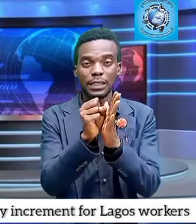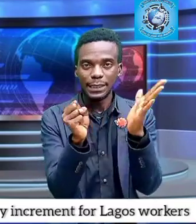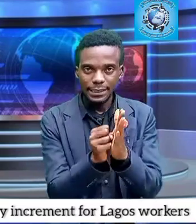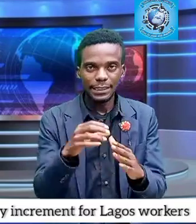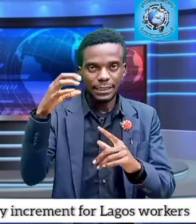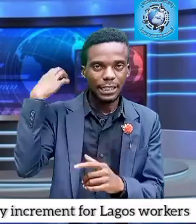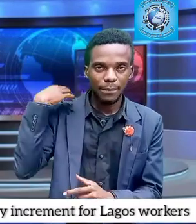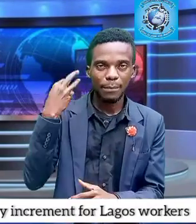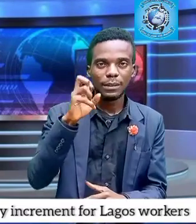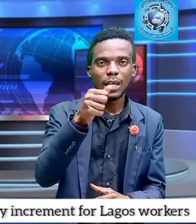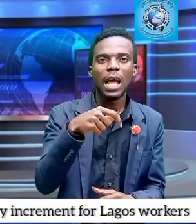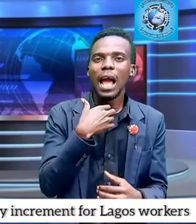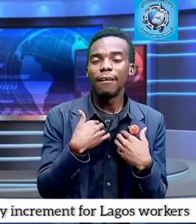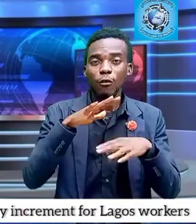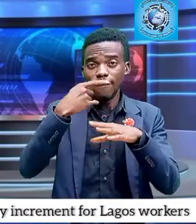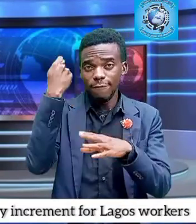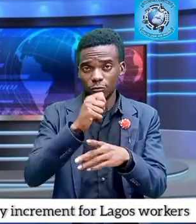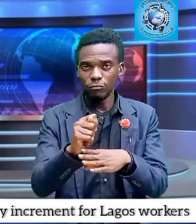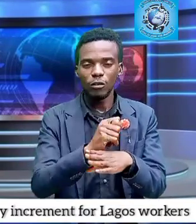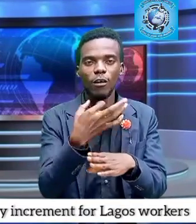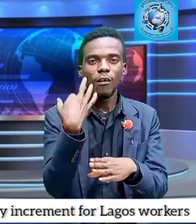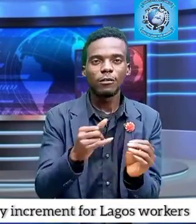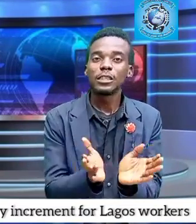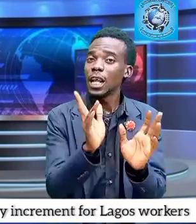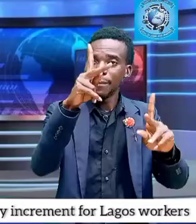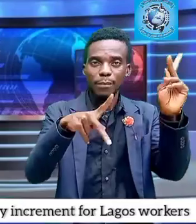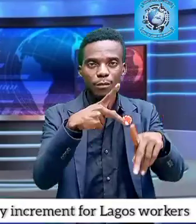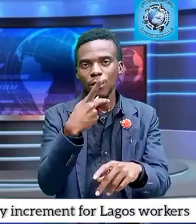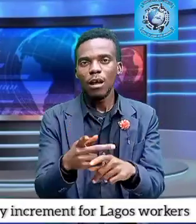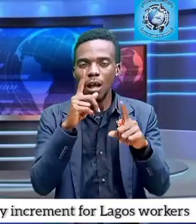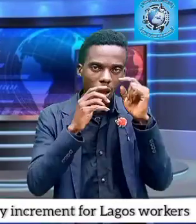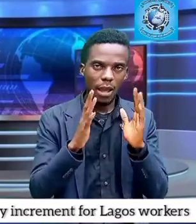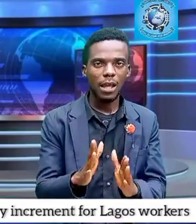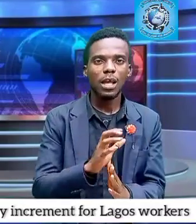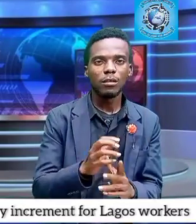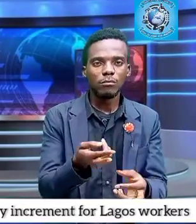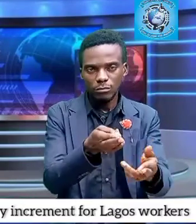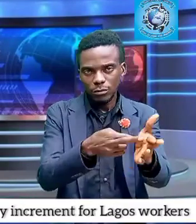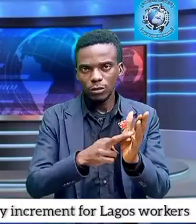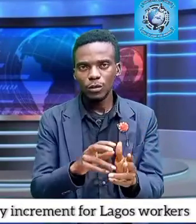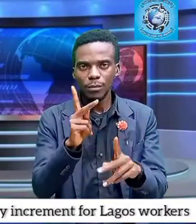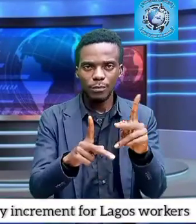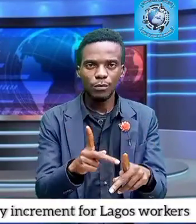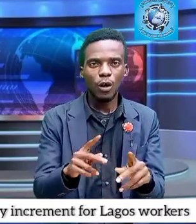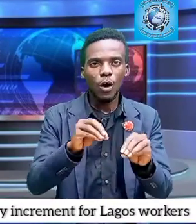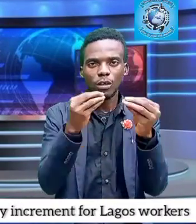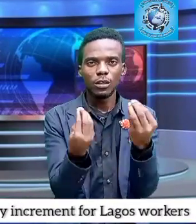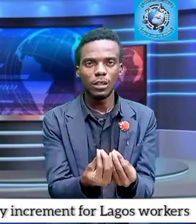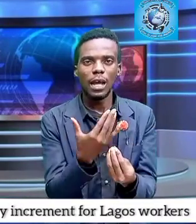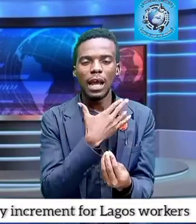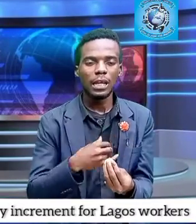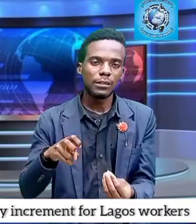of the general public, sympathizers, rescue agencies, organizations, security outfits, and